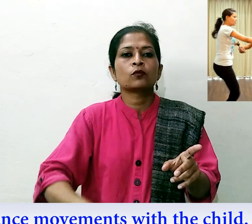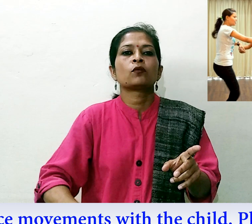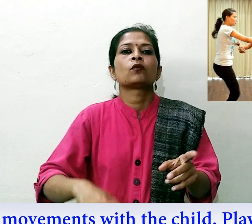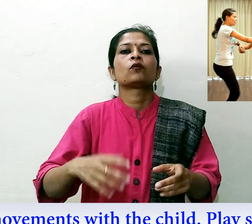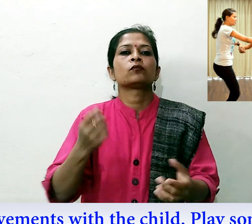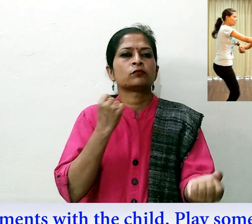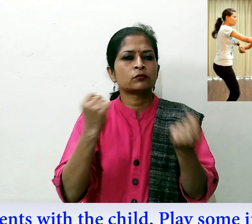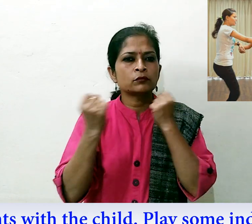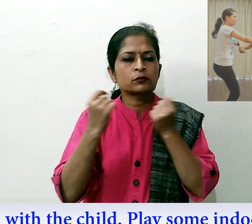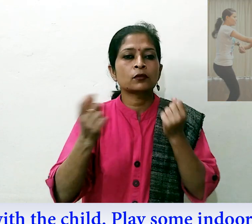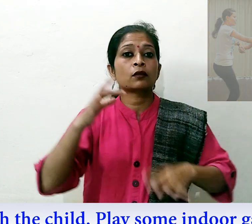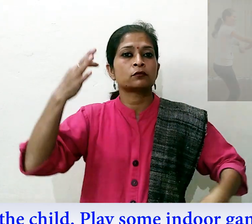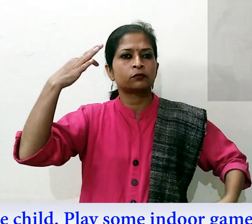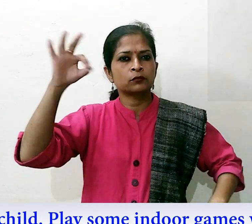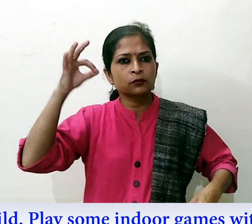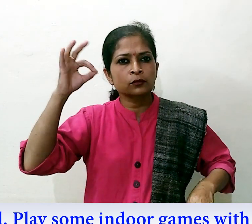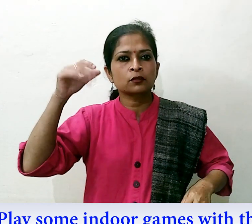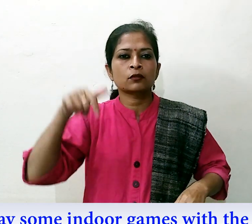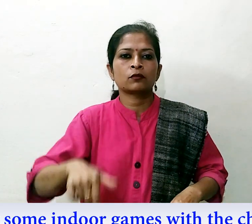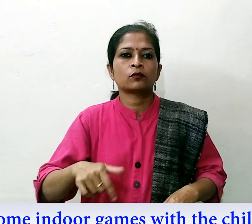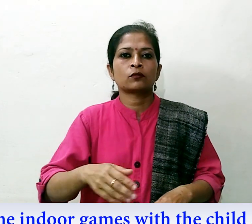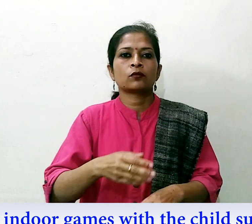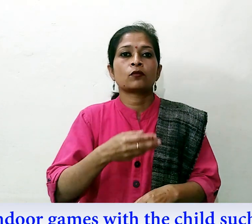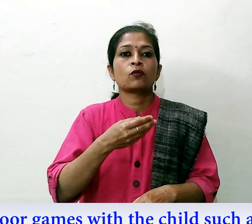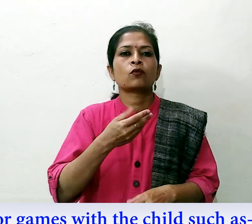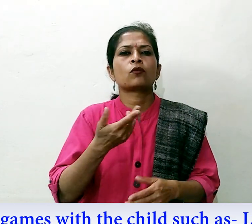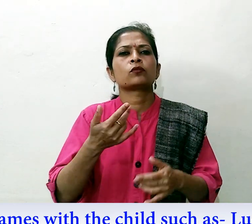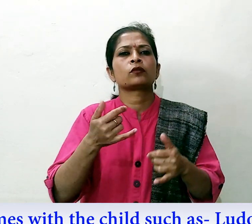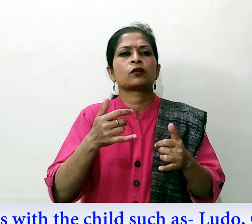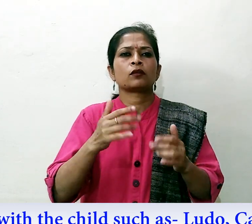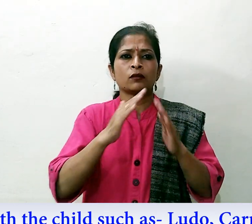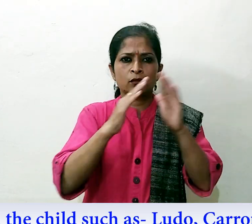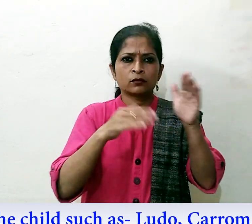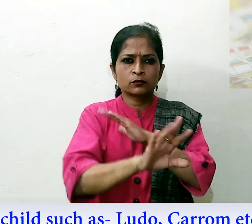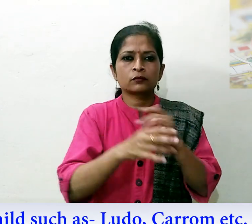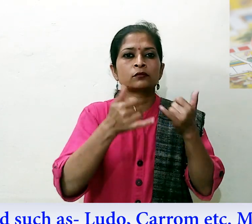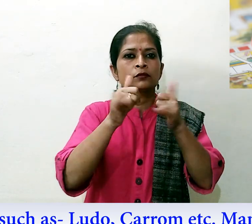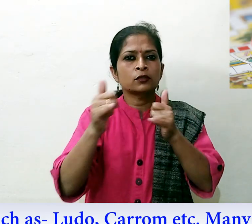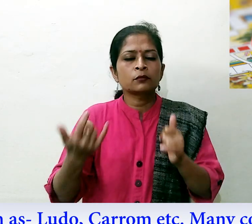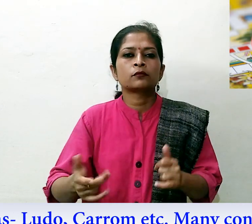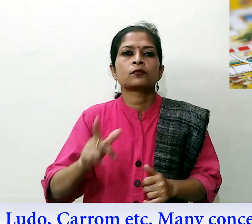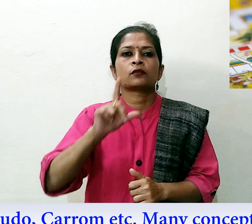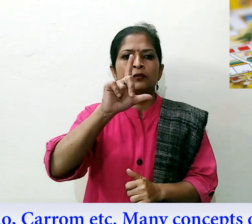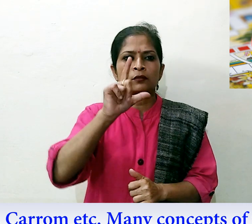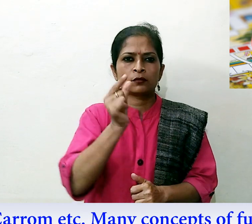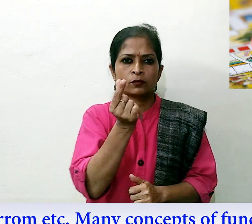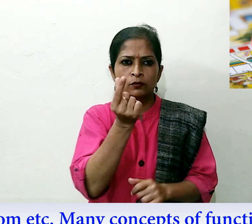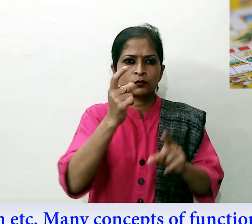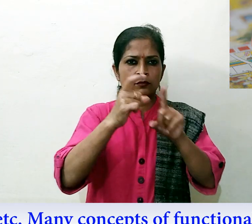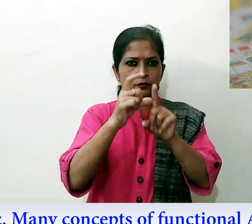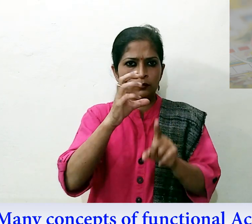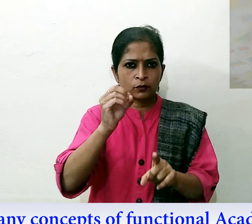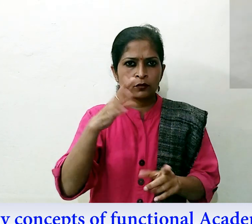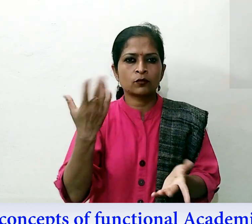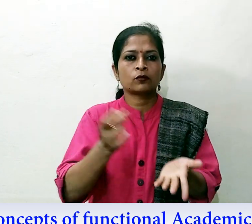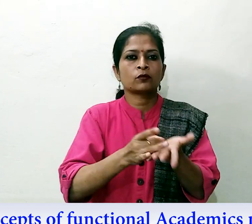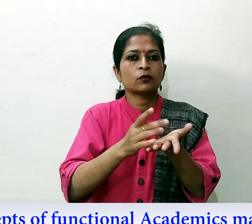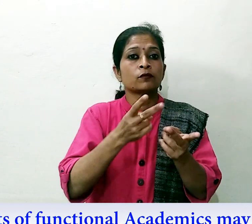movements with the child. Play some indoor games with the child such as Ludo, Carom, etc. Many concepts of